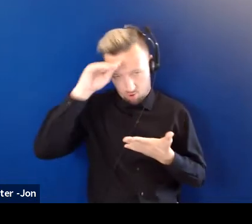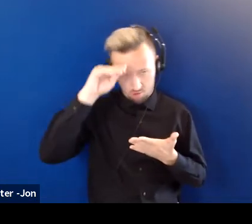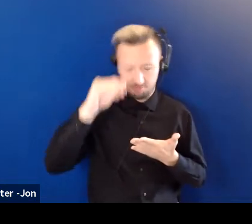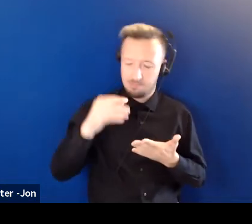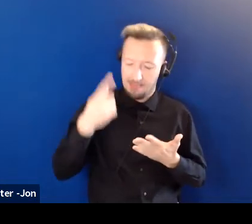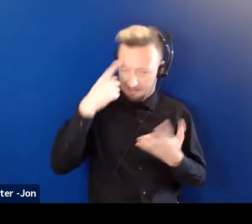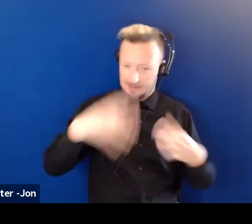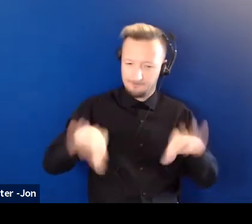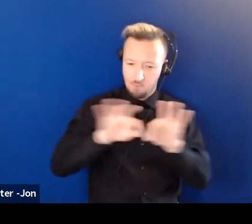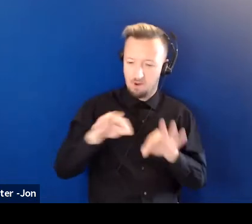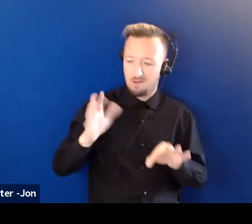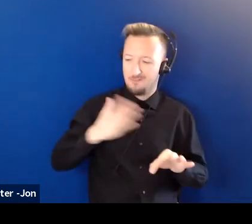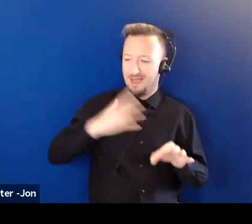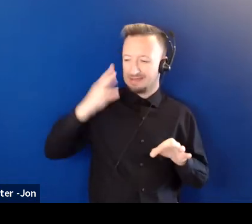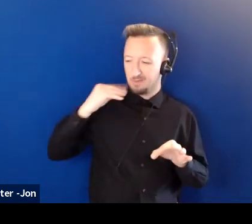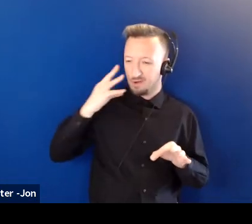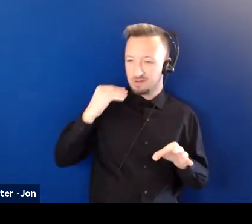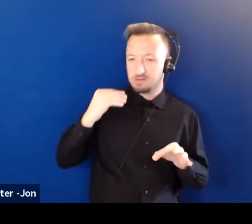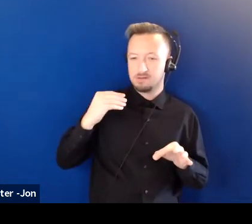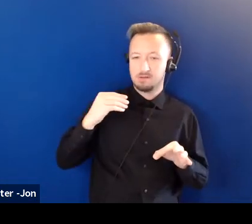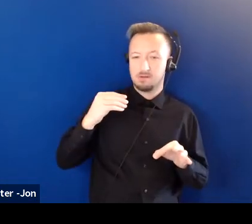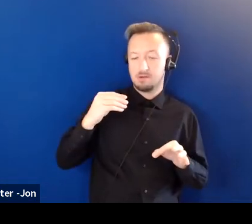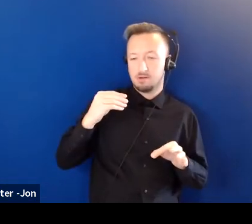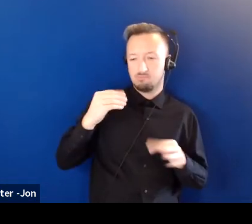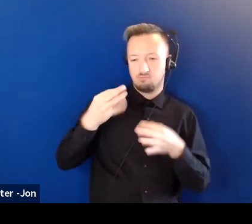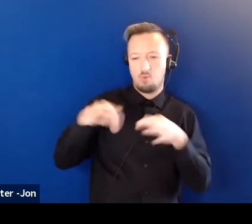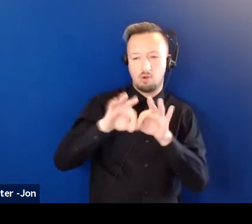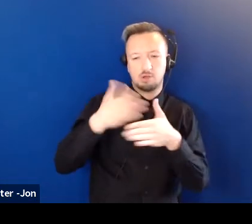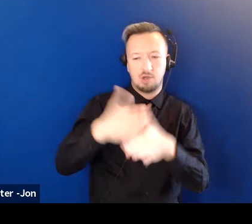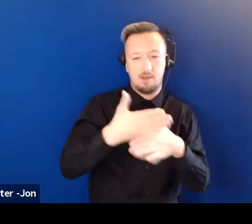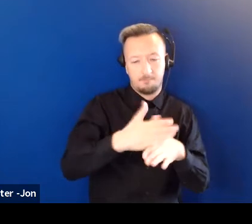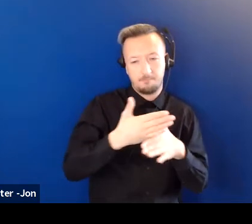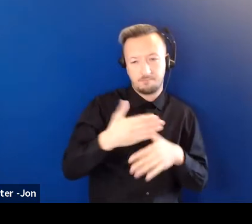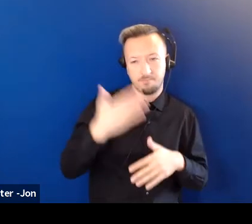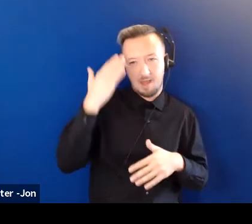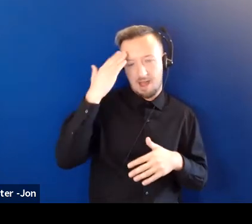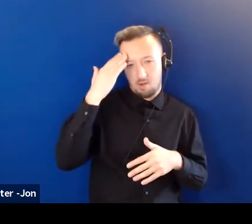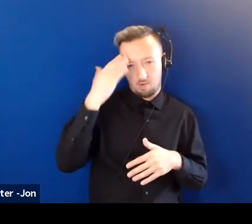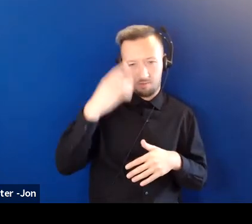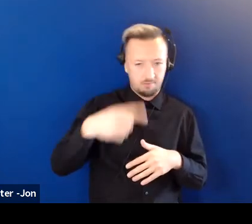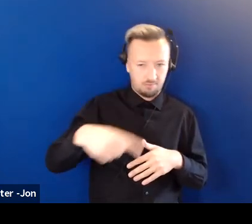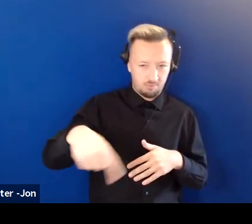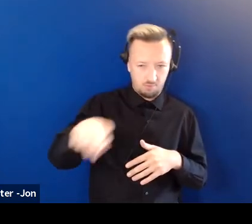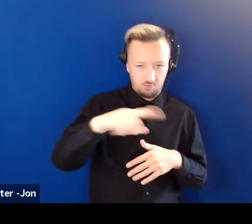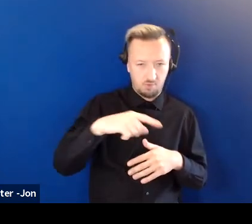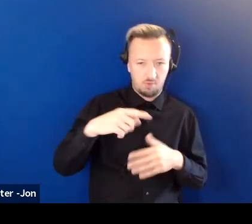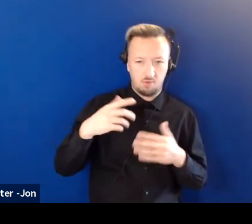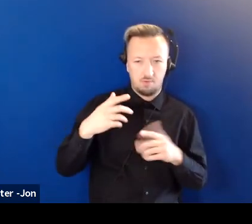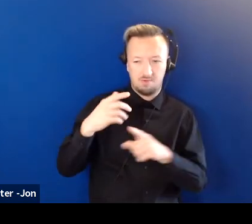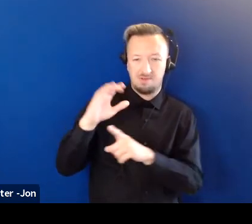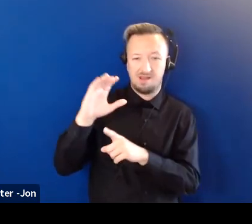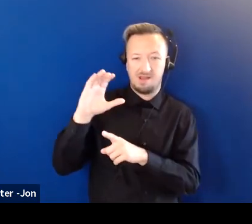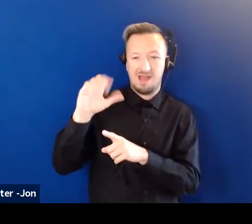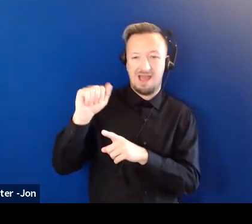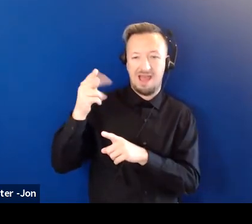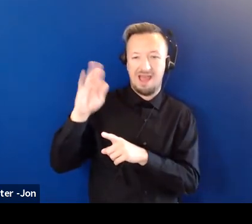to share out our experiences with one another. I'm sure you all have joined some of the Connect calls that April hosts. I